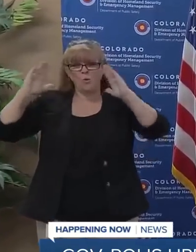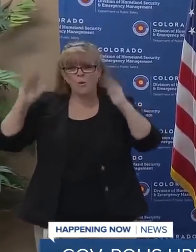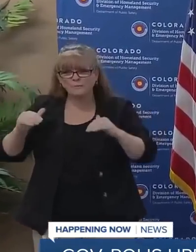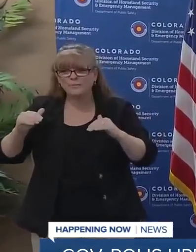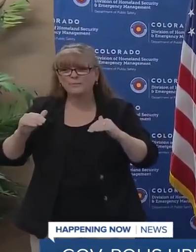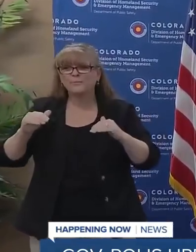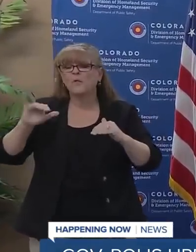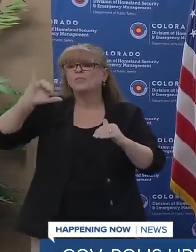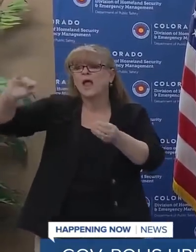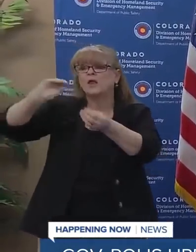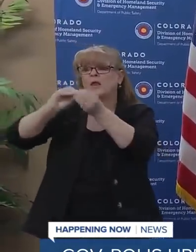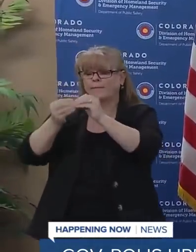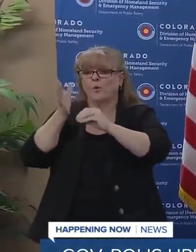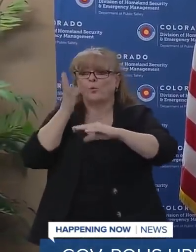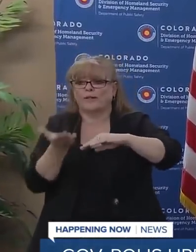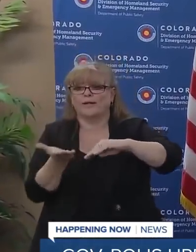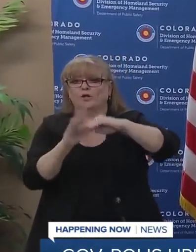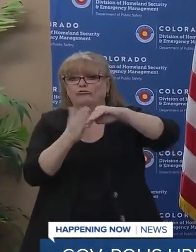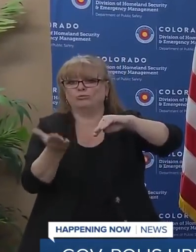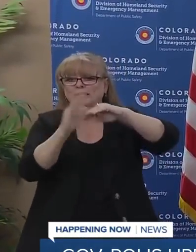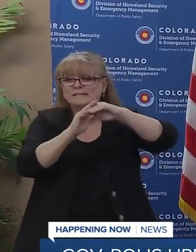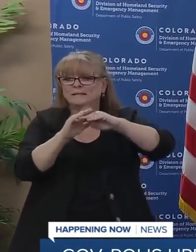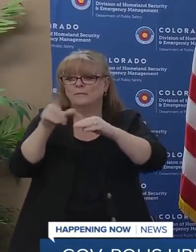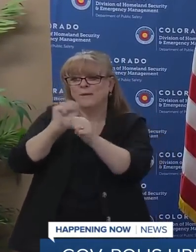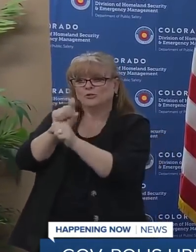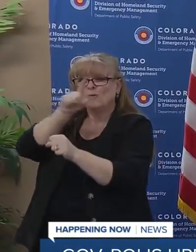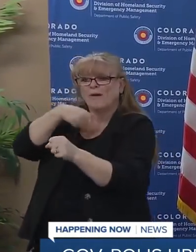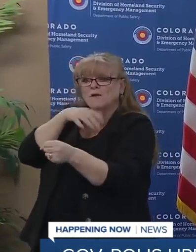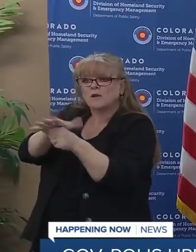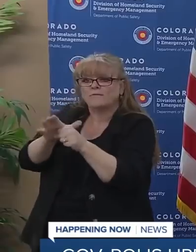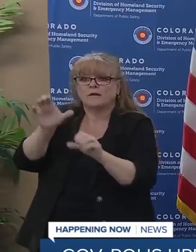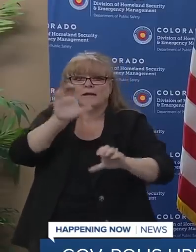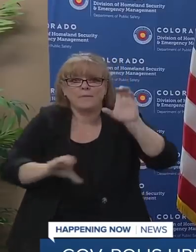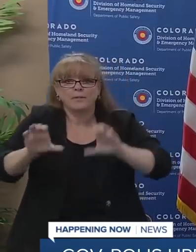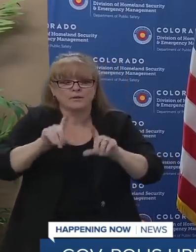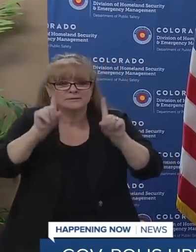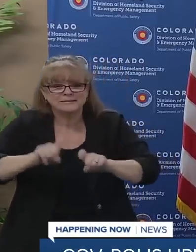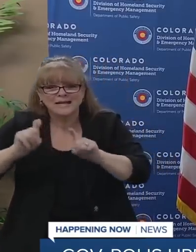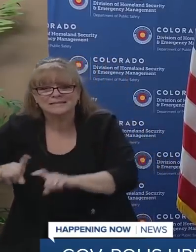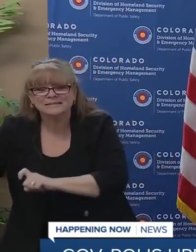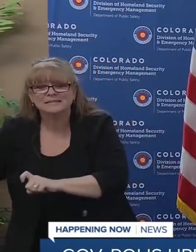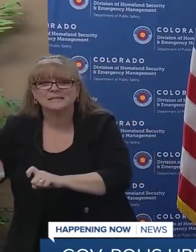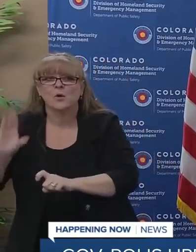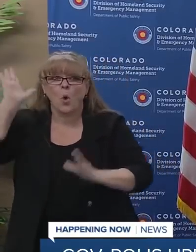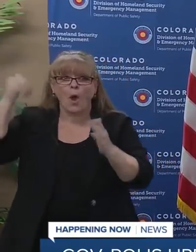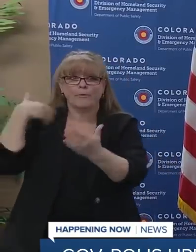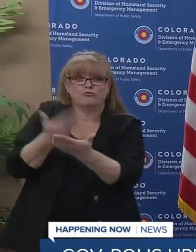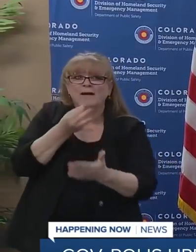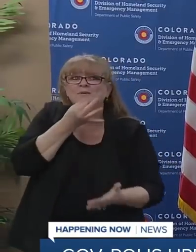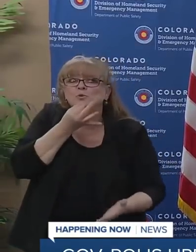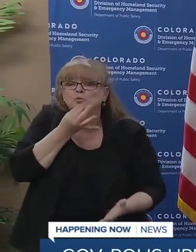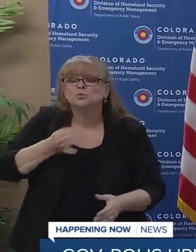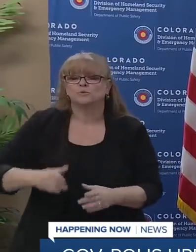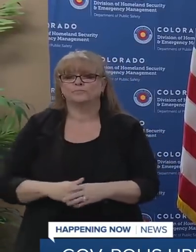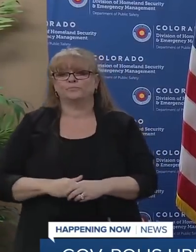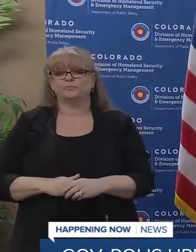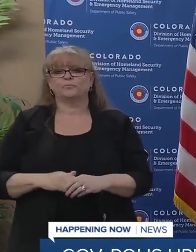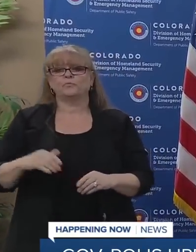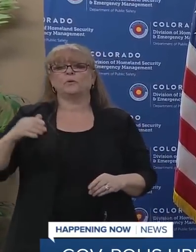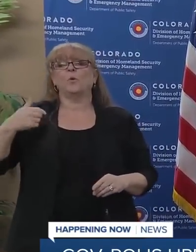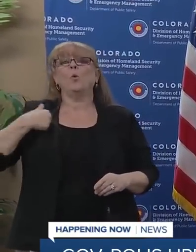reagents, supplies, as soon as possible. Very specifically, we expect to grow, next slide, over the next 2 weeks